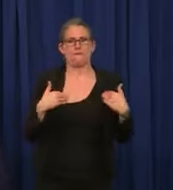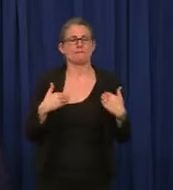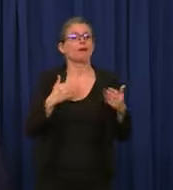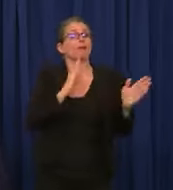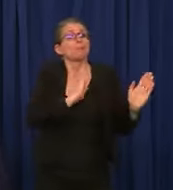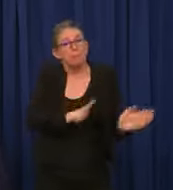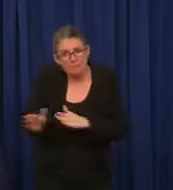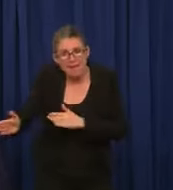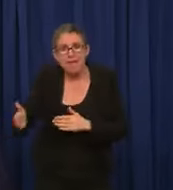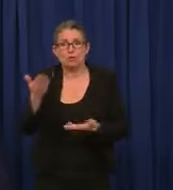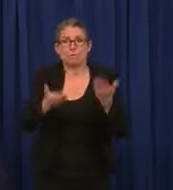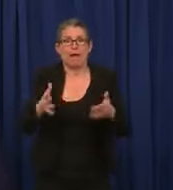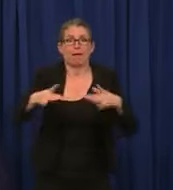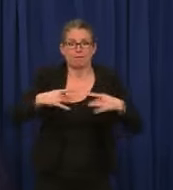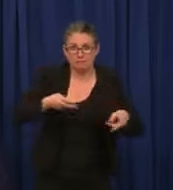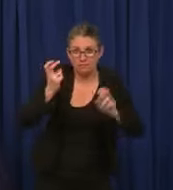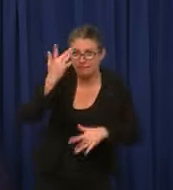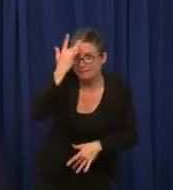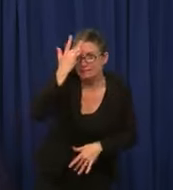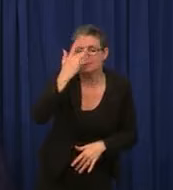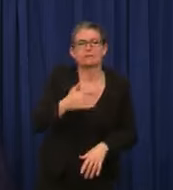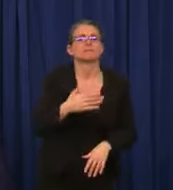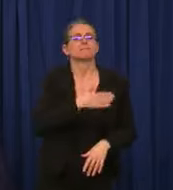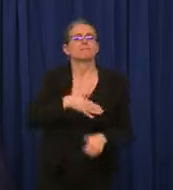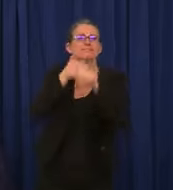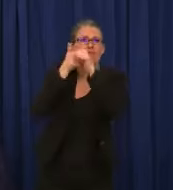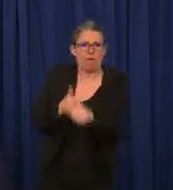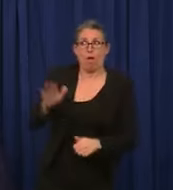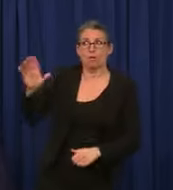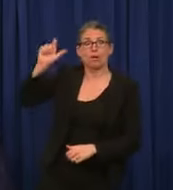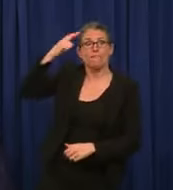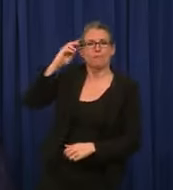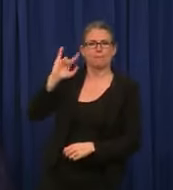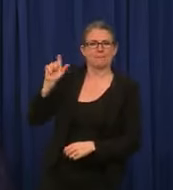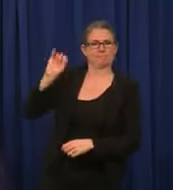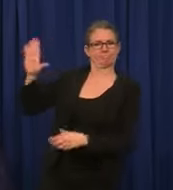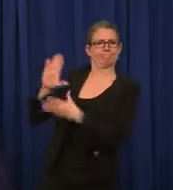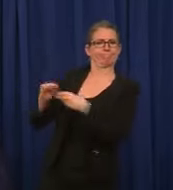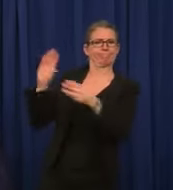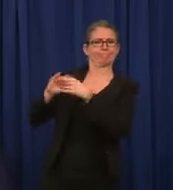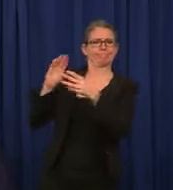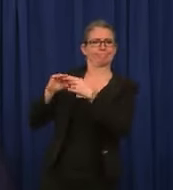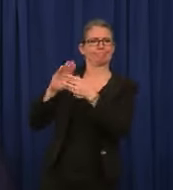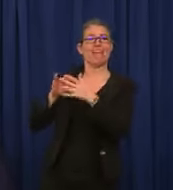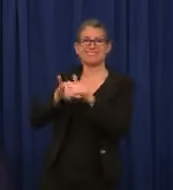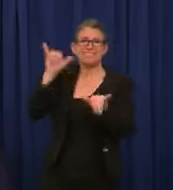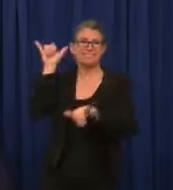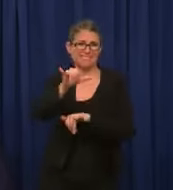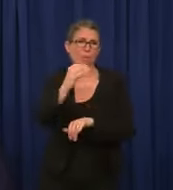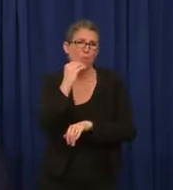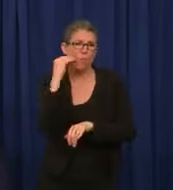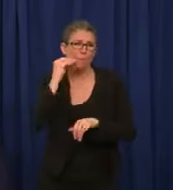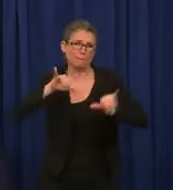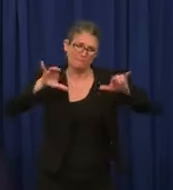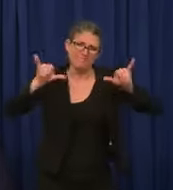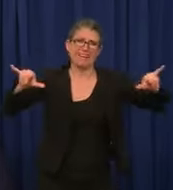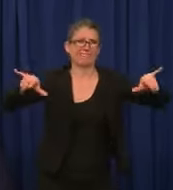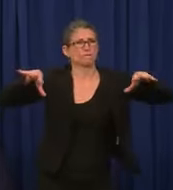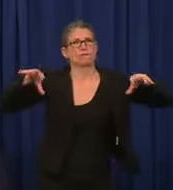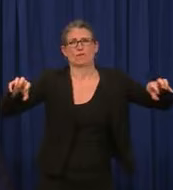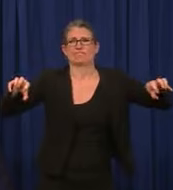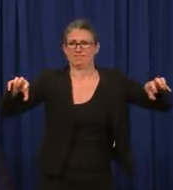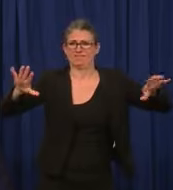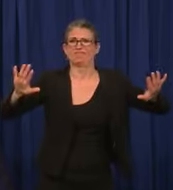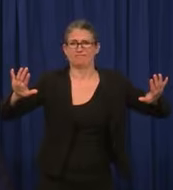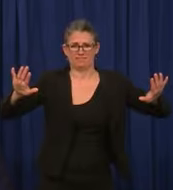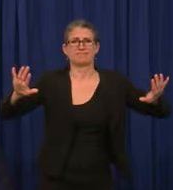the governor's executive order, to stay inside. This is one of those situations where one of the best things that you can do to